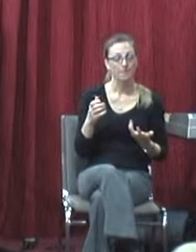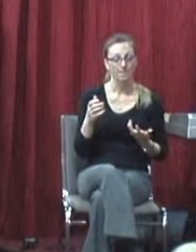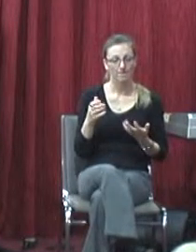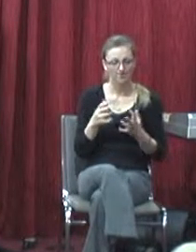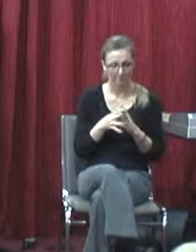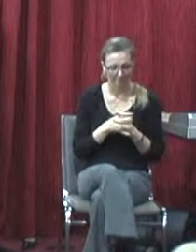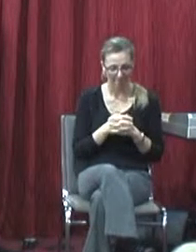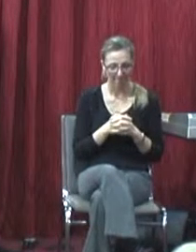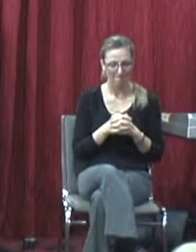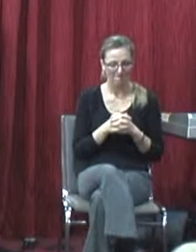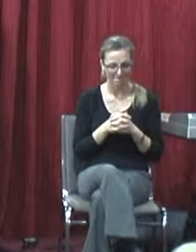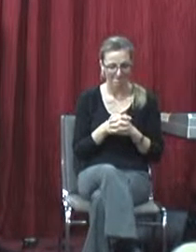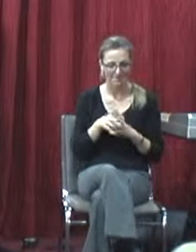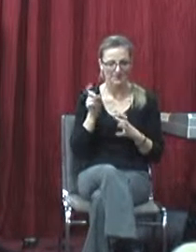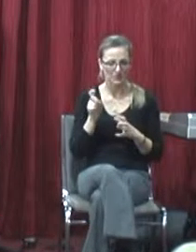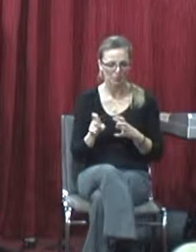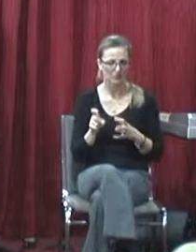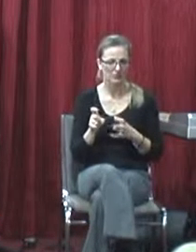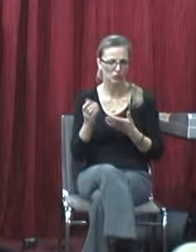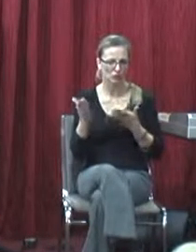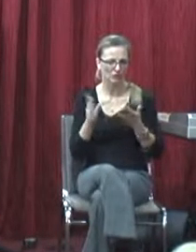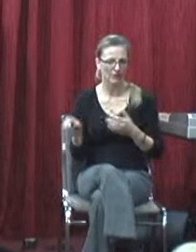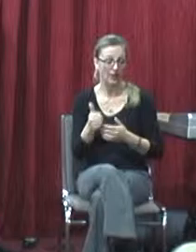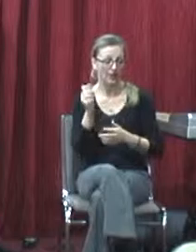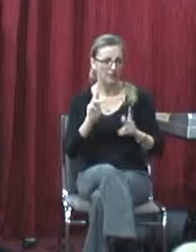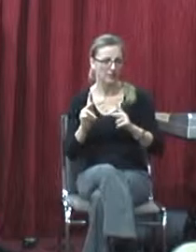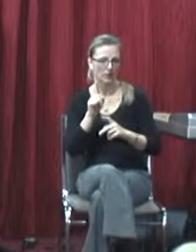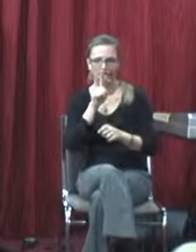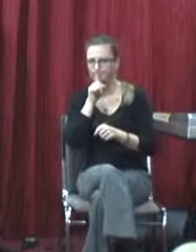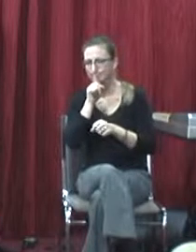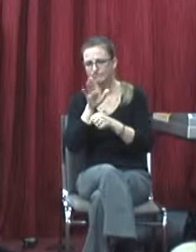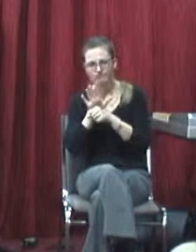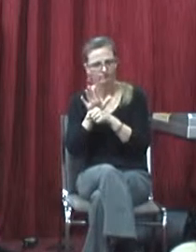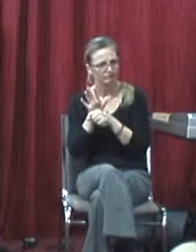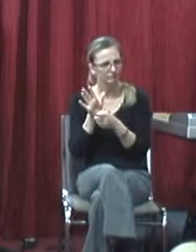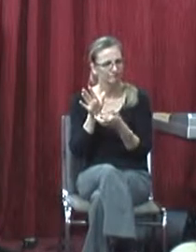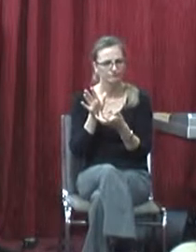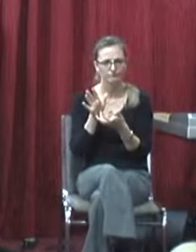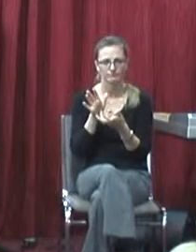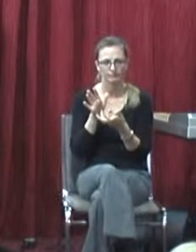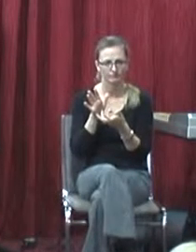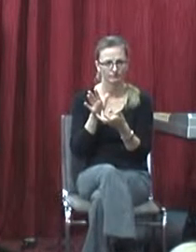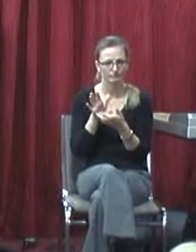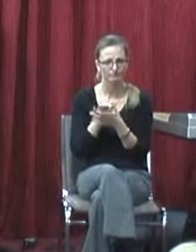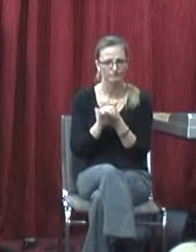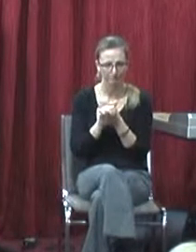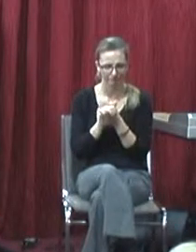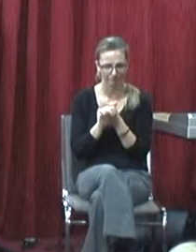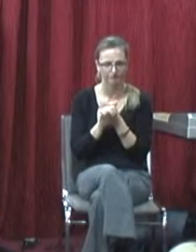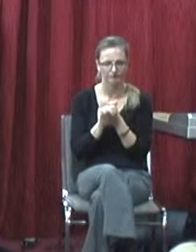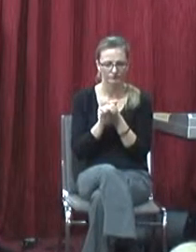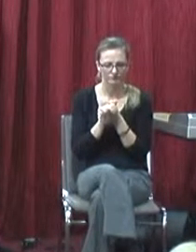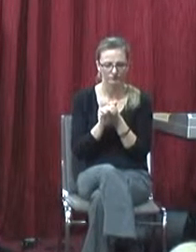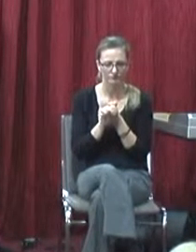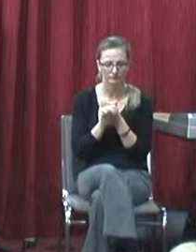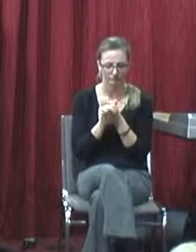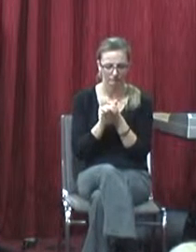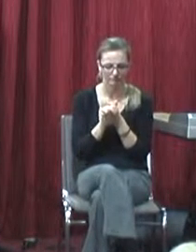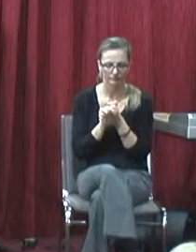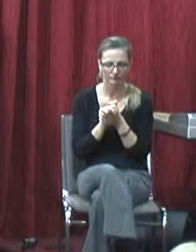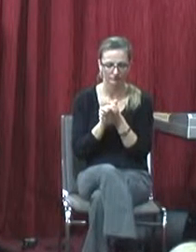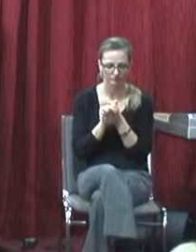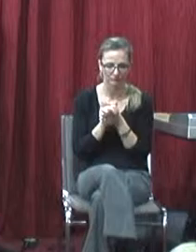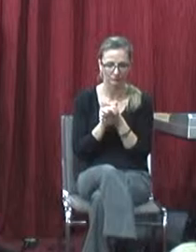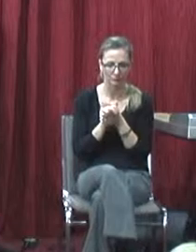other people with devoted service, subjecting yourself, like the word doulos, to those who are in